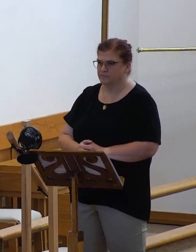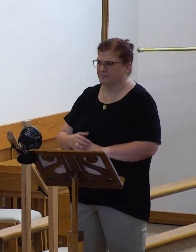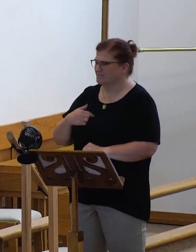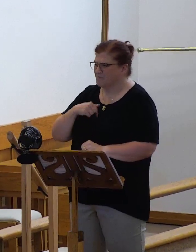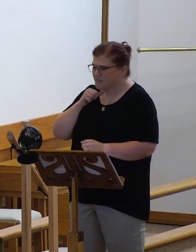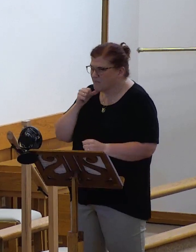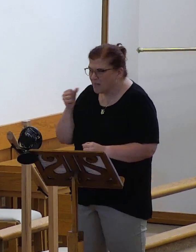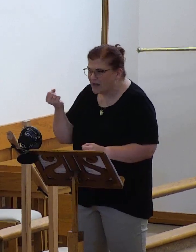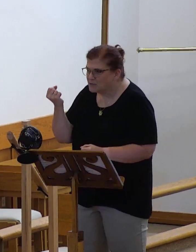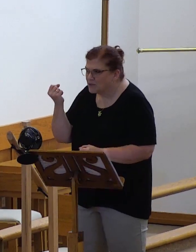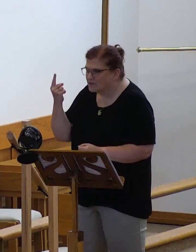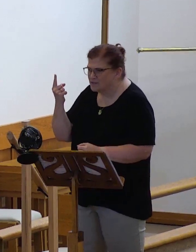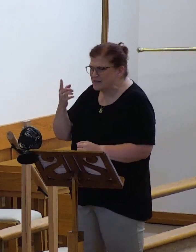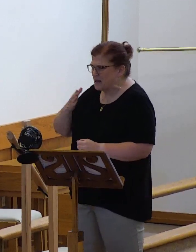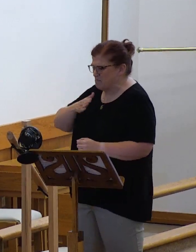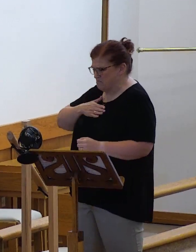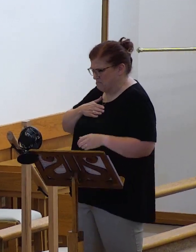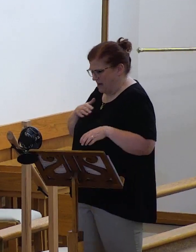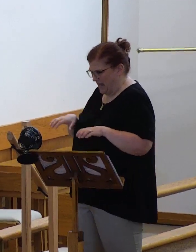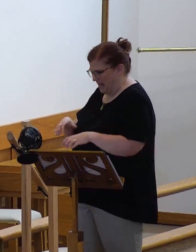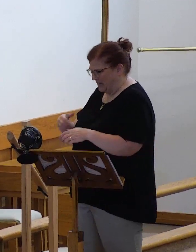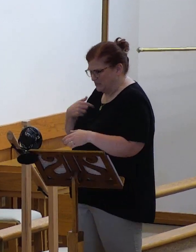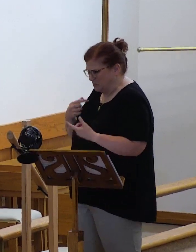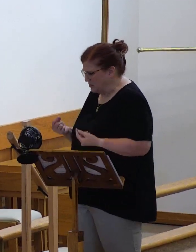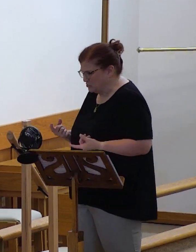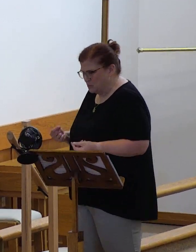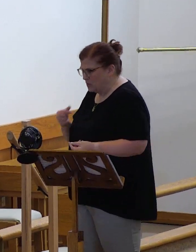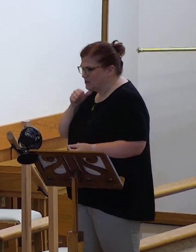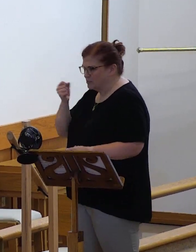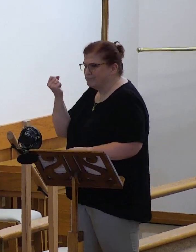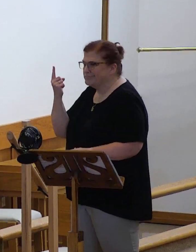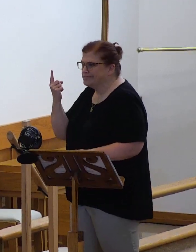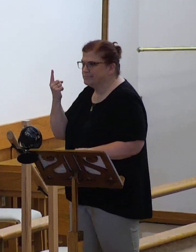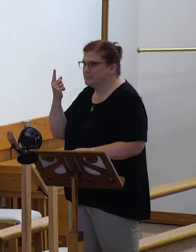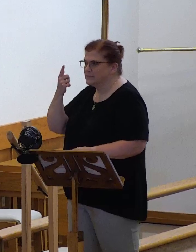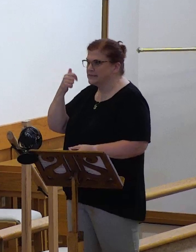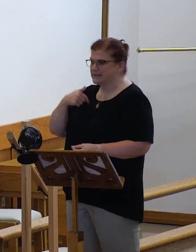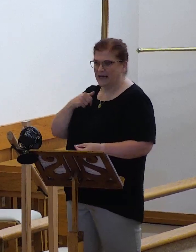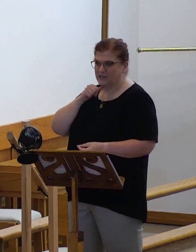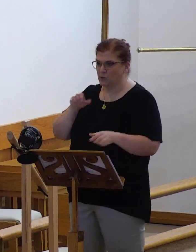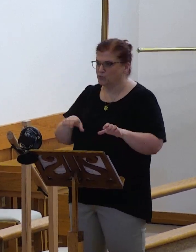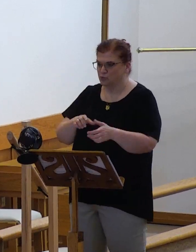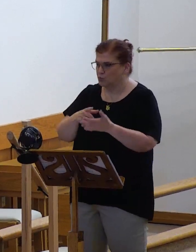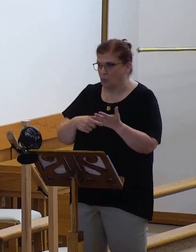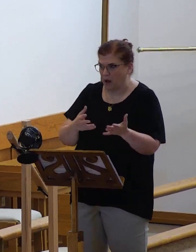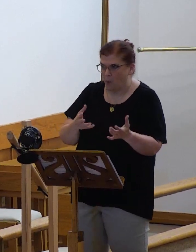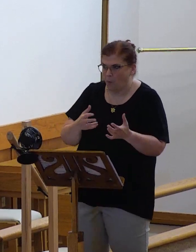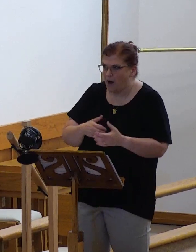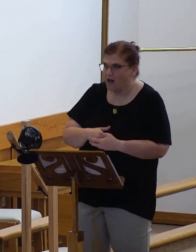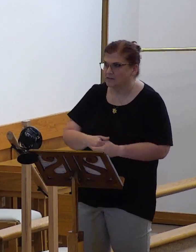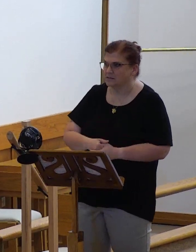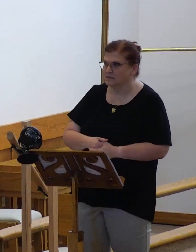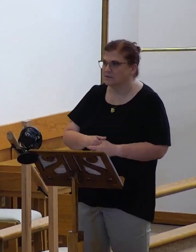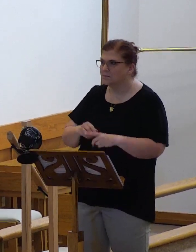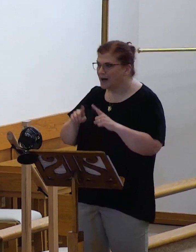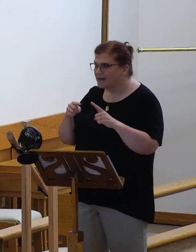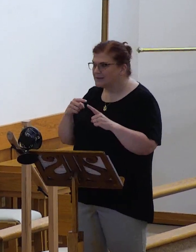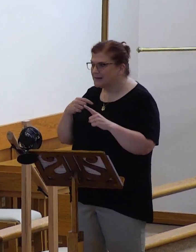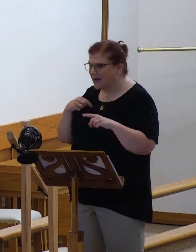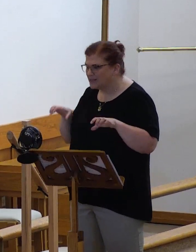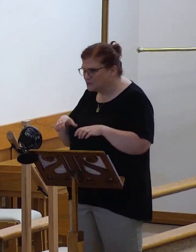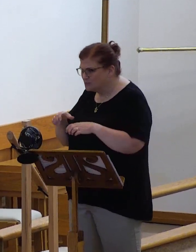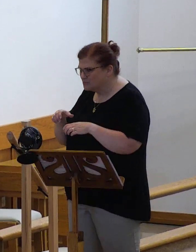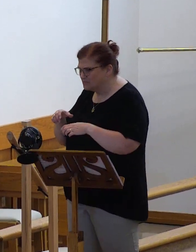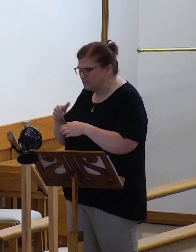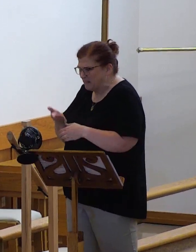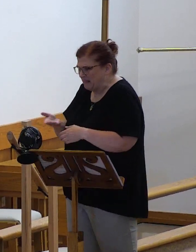I do not understand my own actions, for I do not do what I want, but I do the very